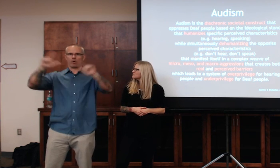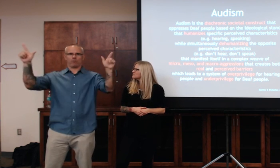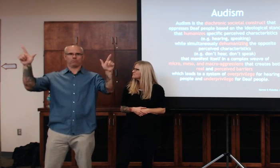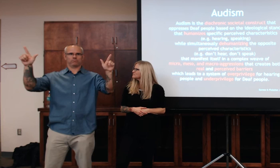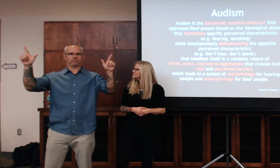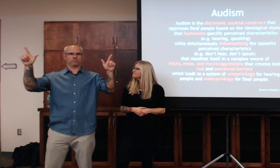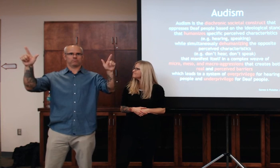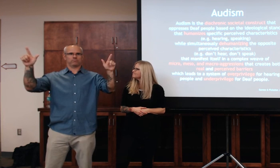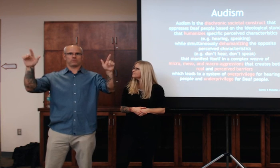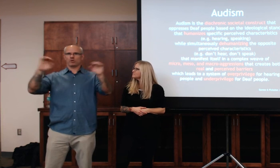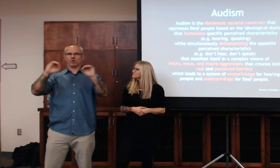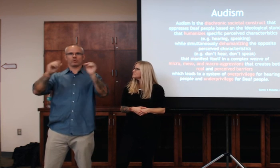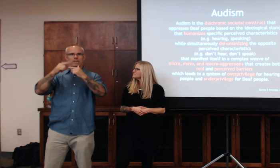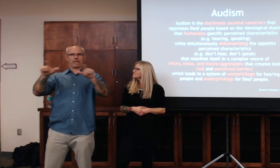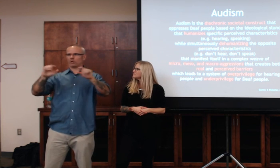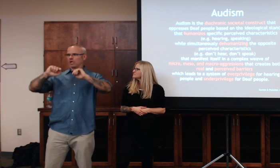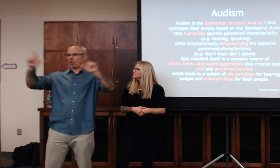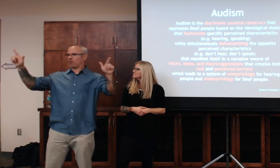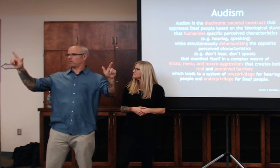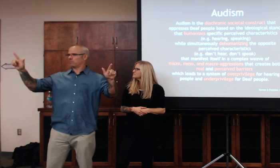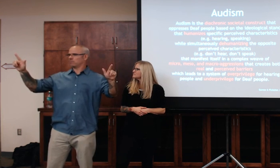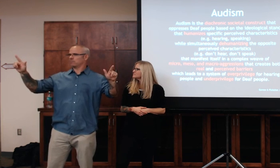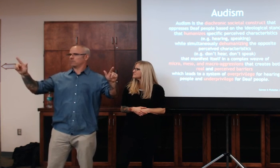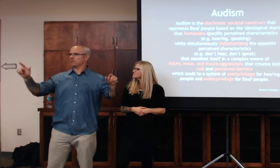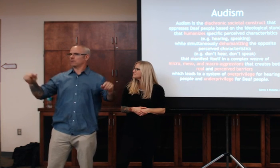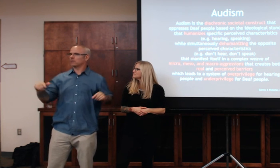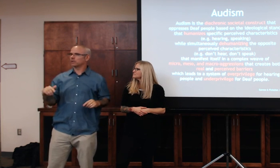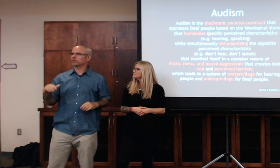at all. No language at all, guys.